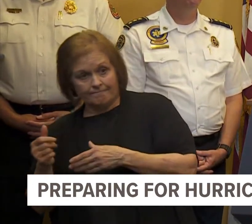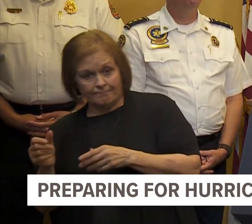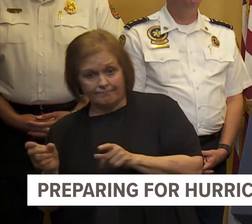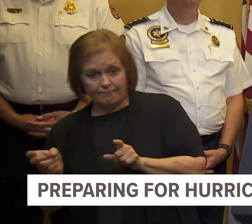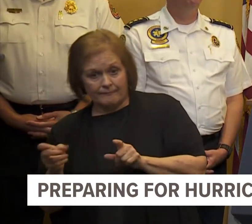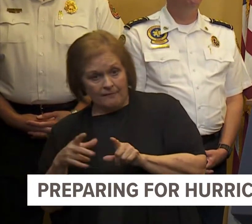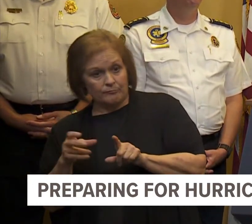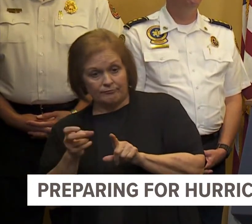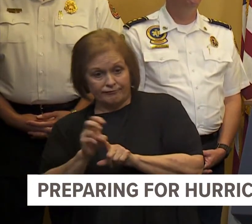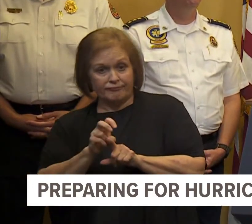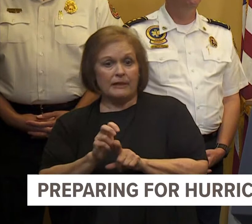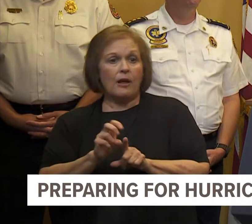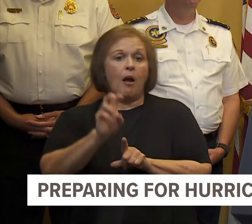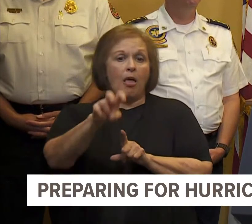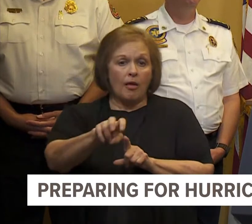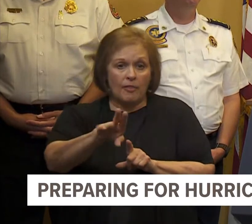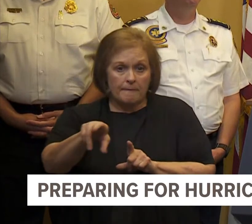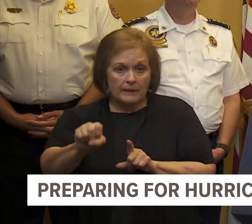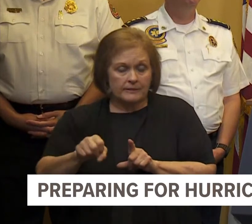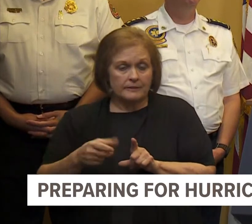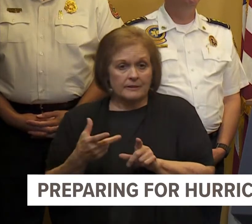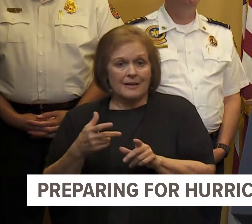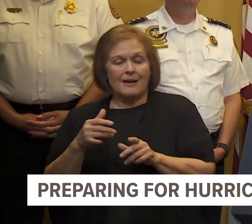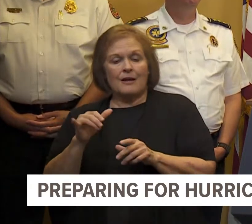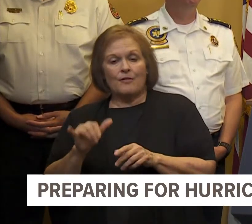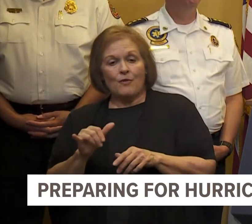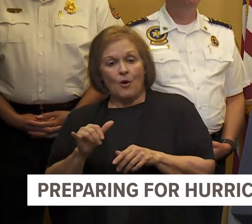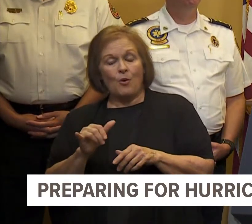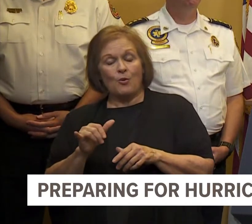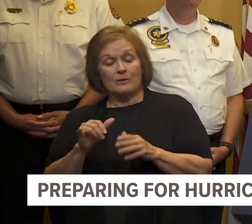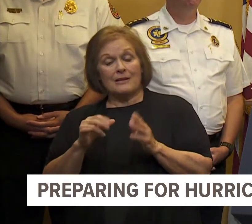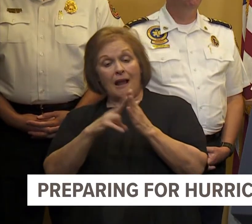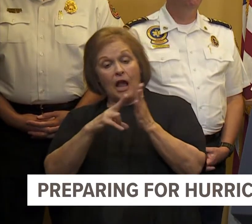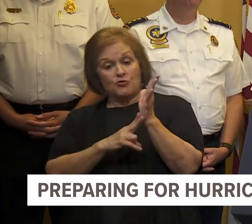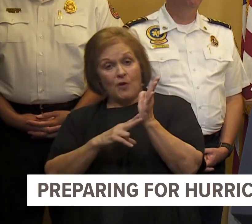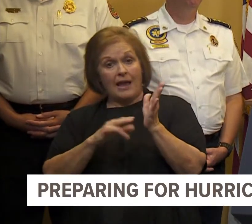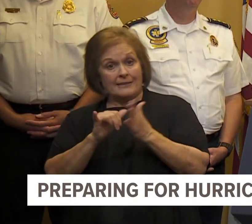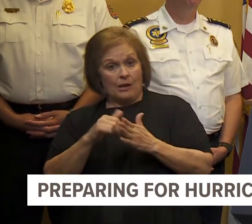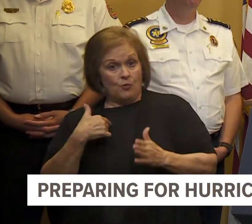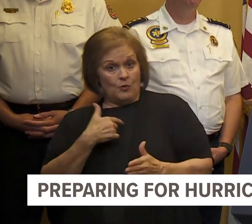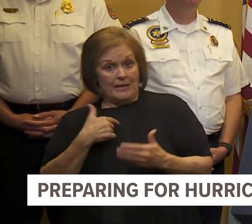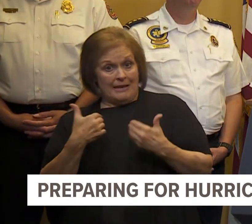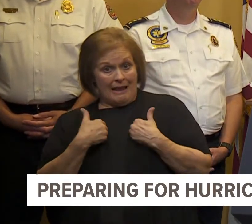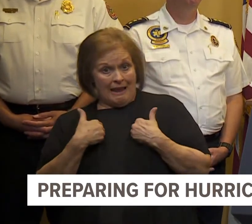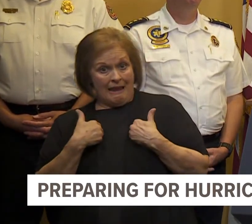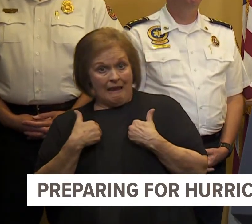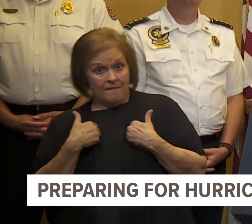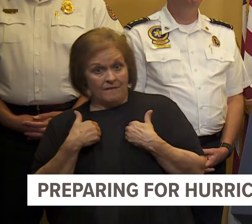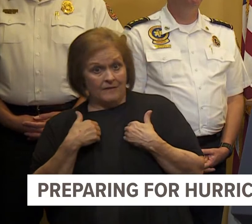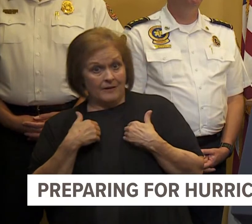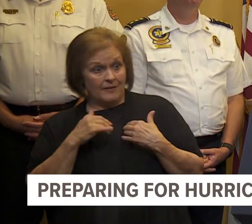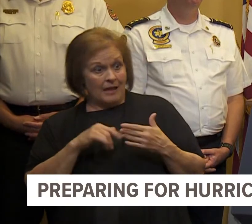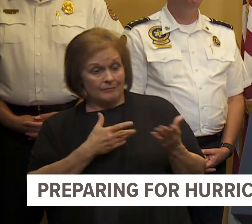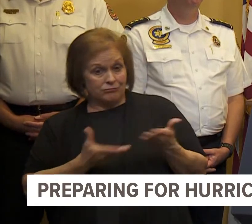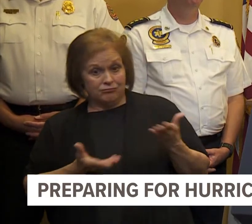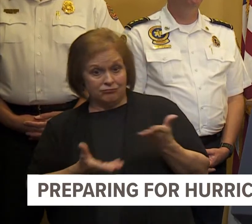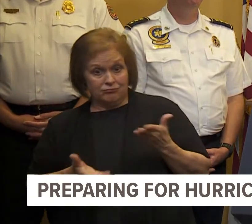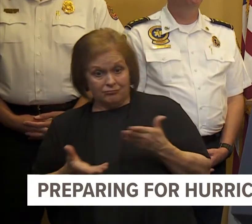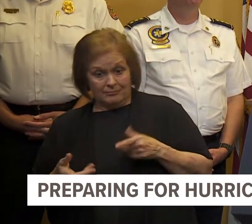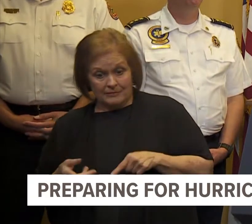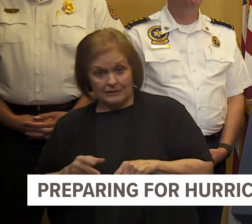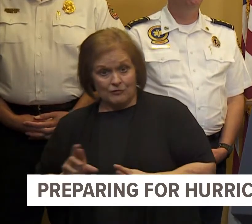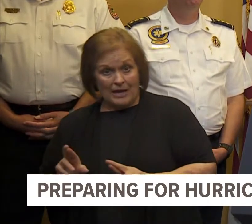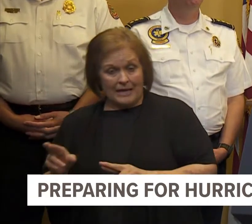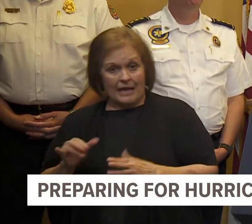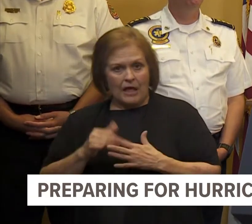further on. But the problem with that is those contracts, in order to get all those assets here, that's why you're